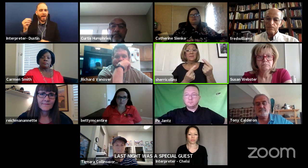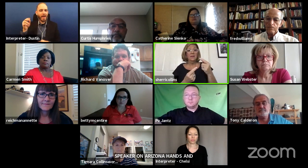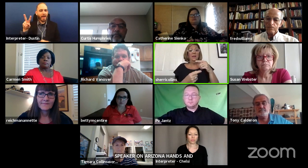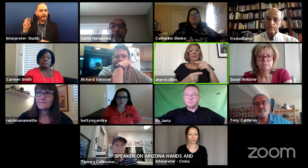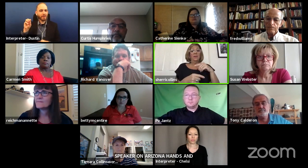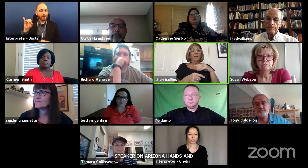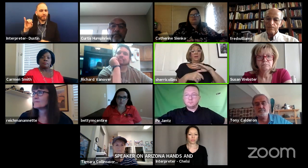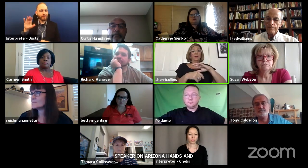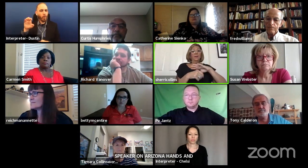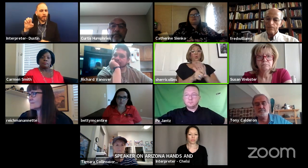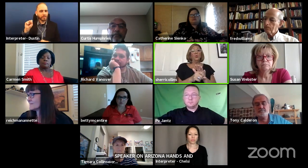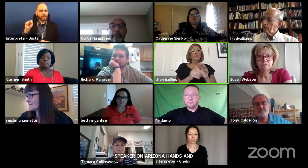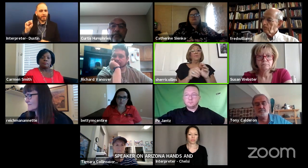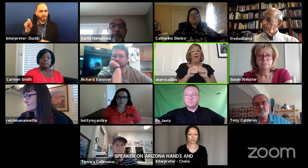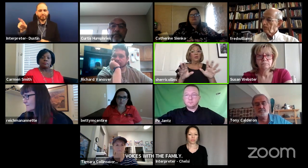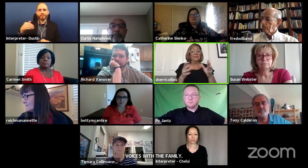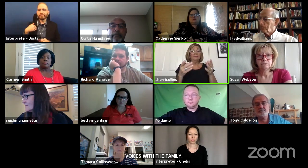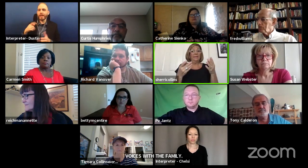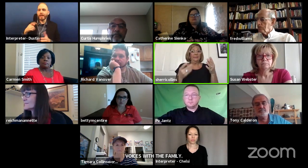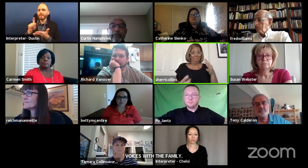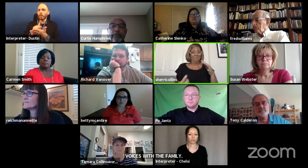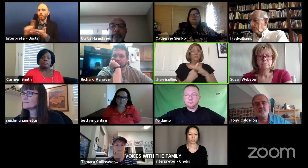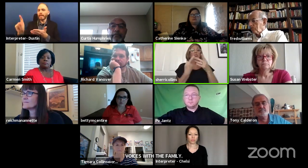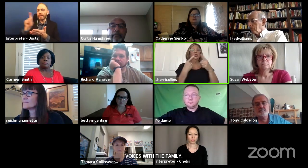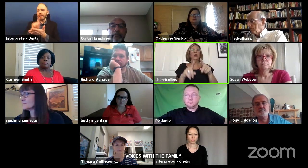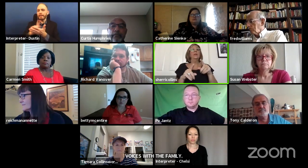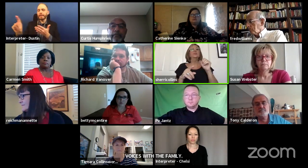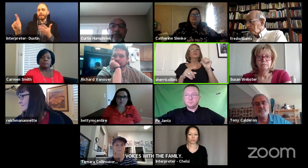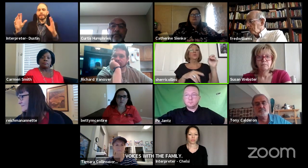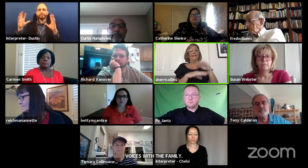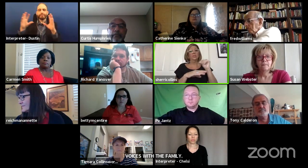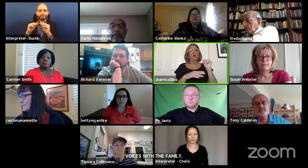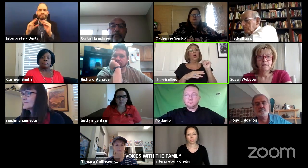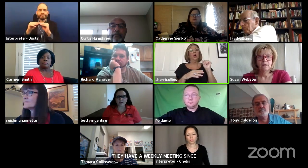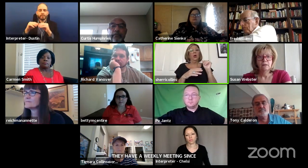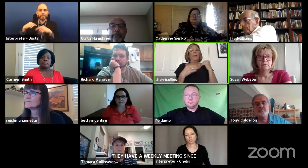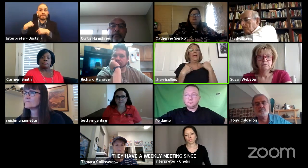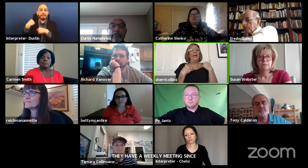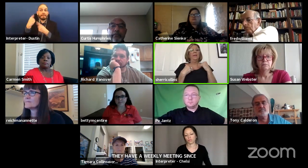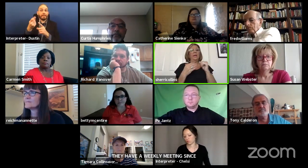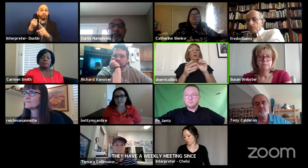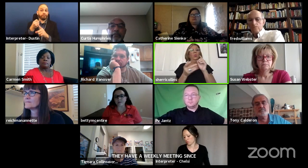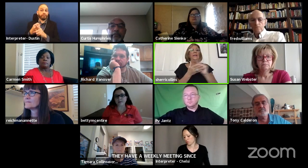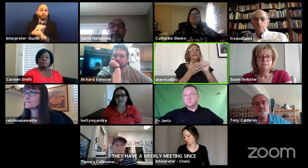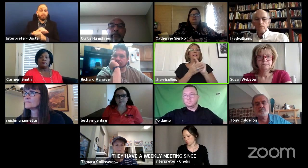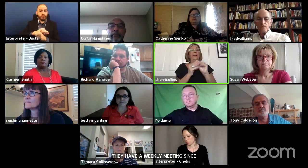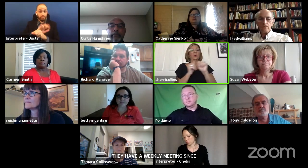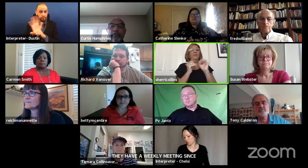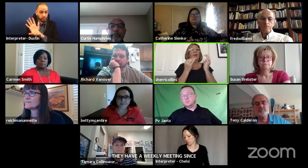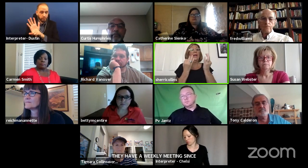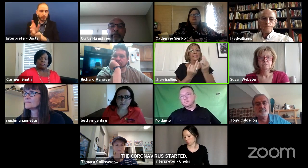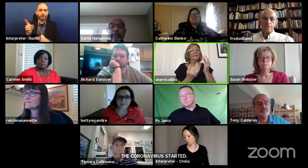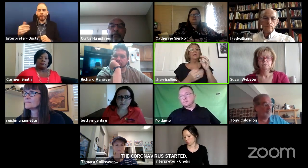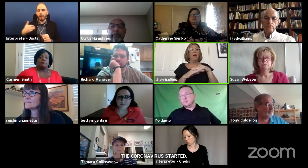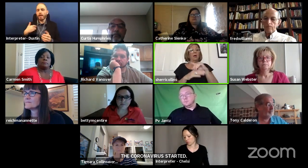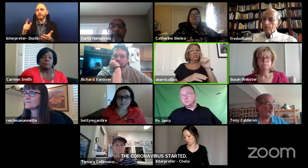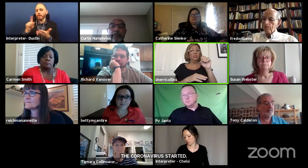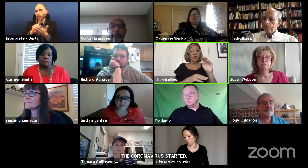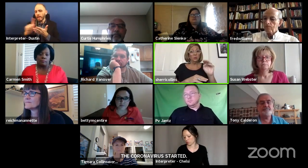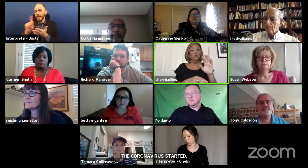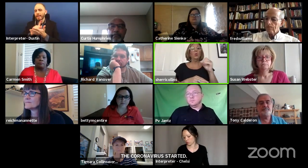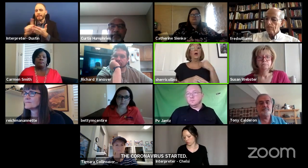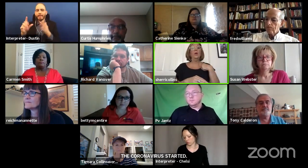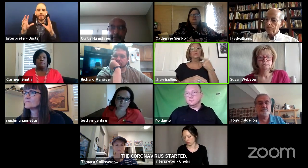since the coronavirus started, so they start having a weekly meeting with families